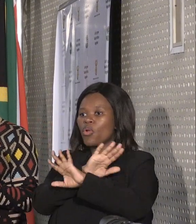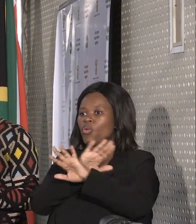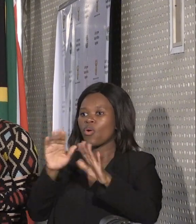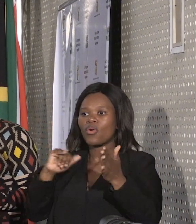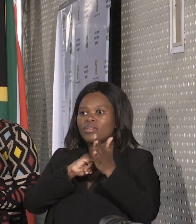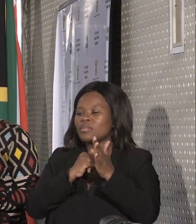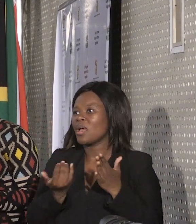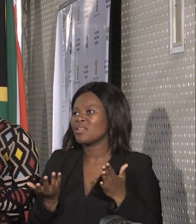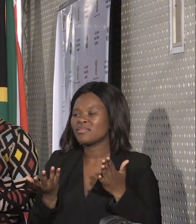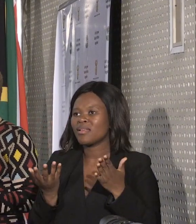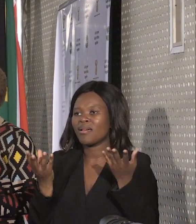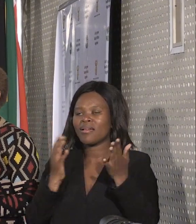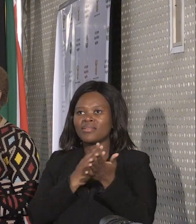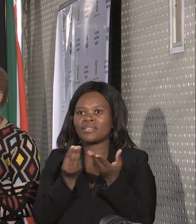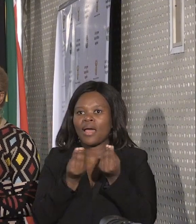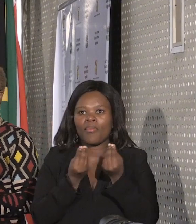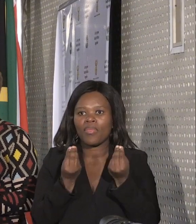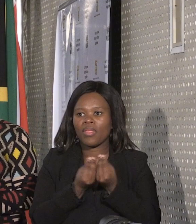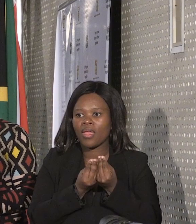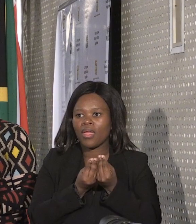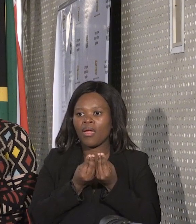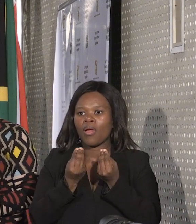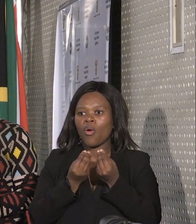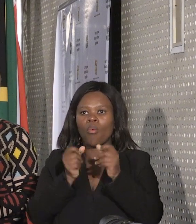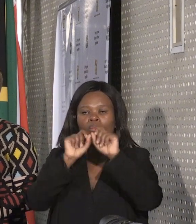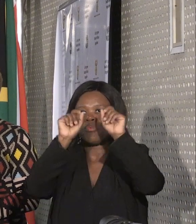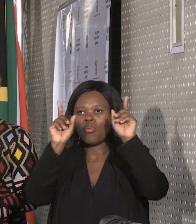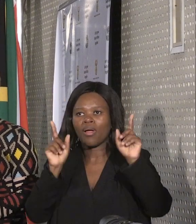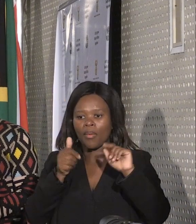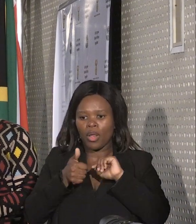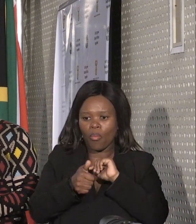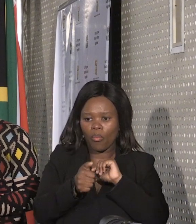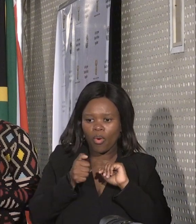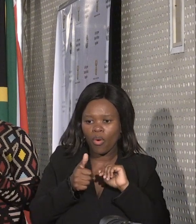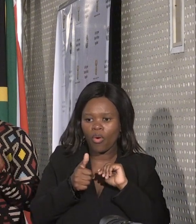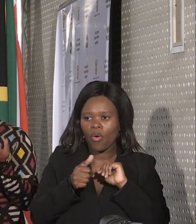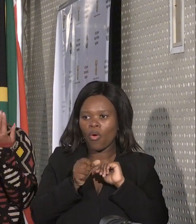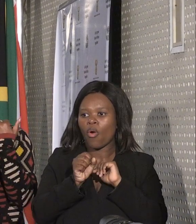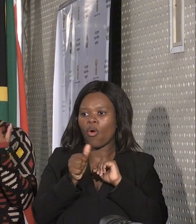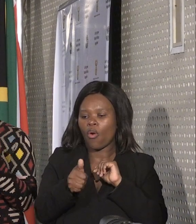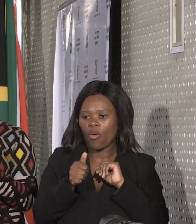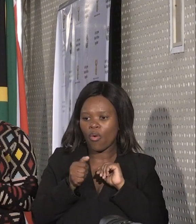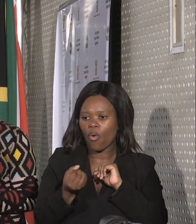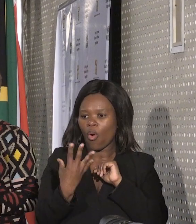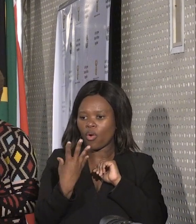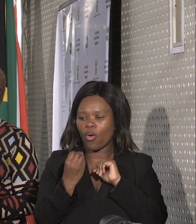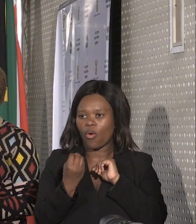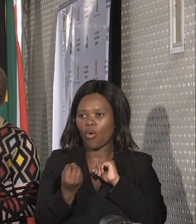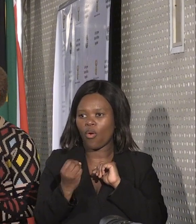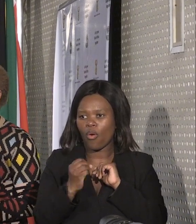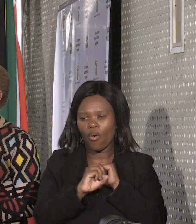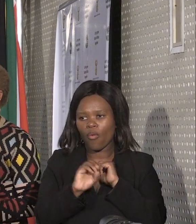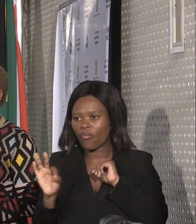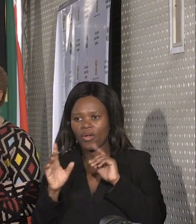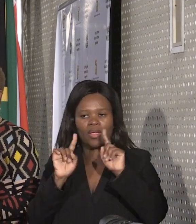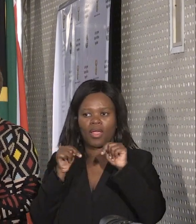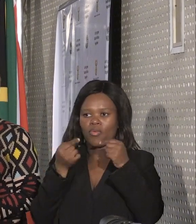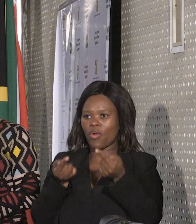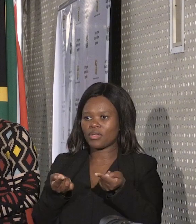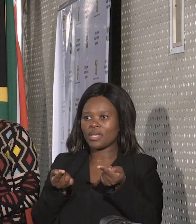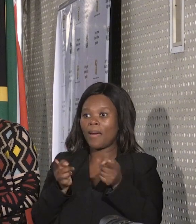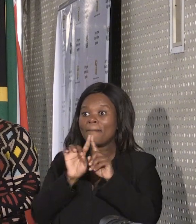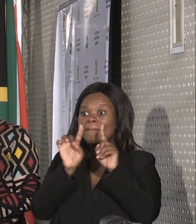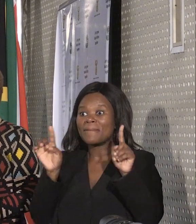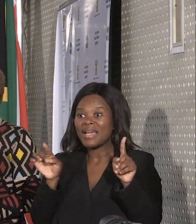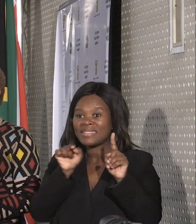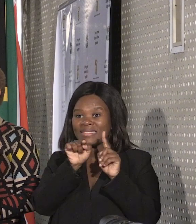nje ovuka ekseni uthi uyayiswitcha on and off. Yi-system complicated ngale ngasemuva la